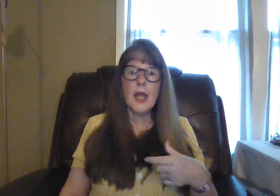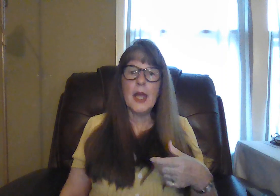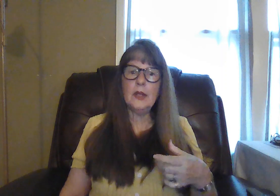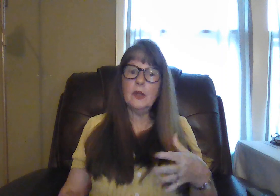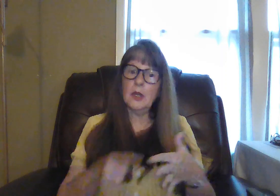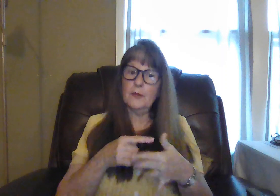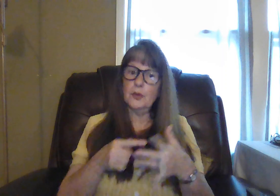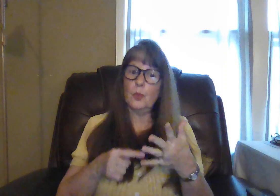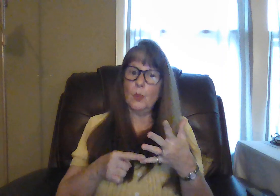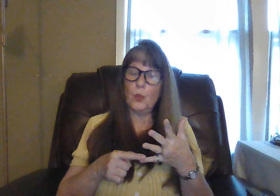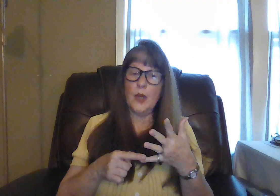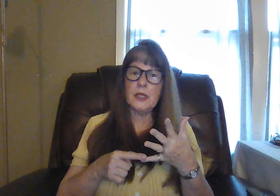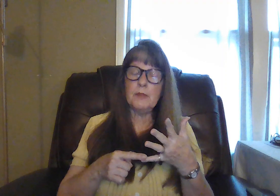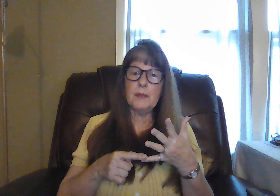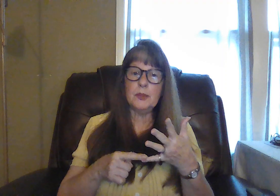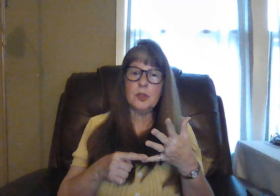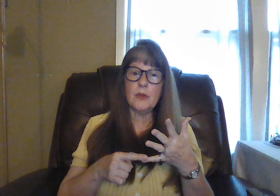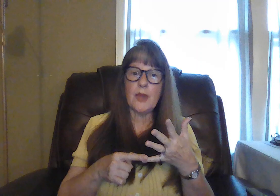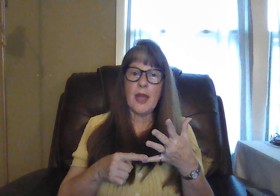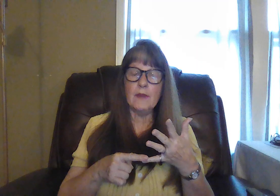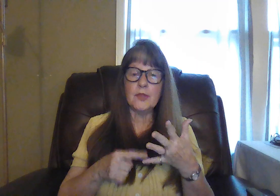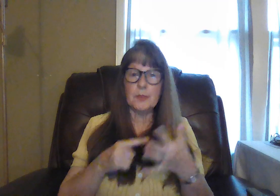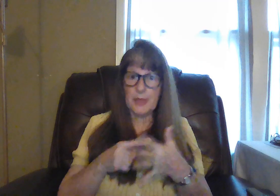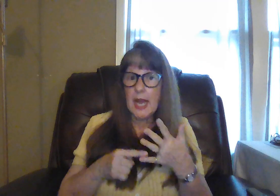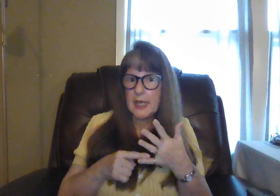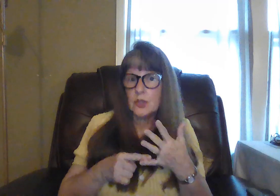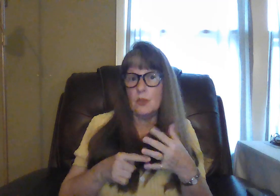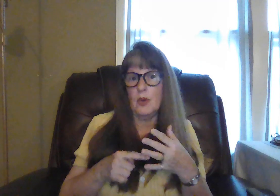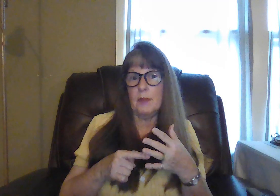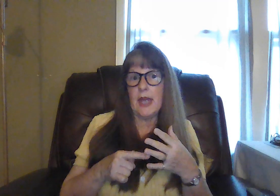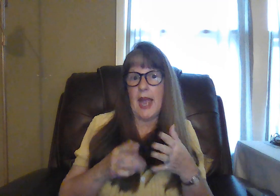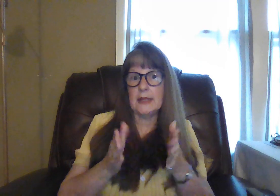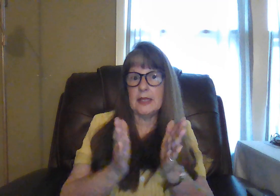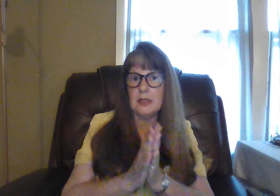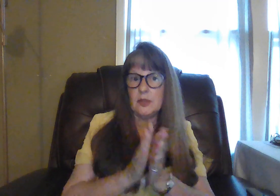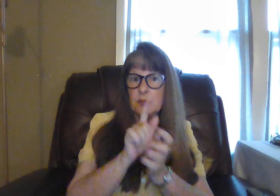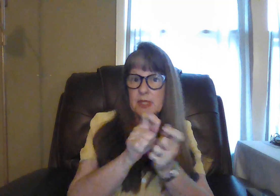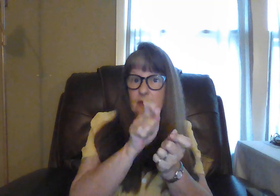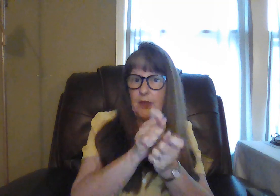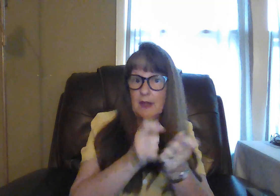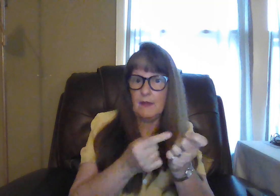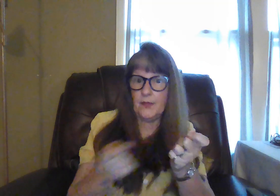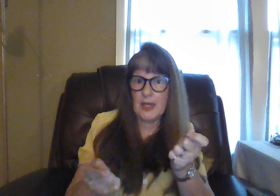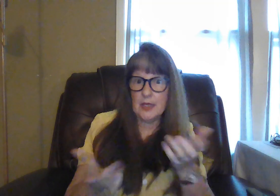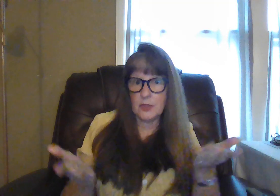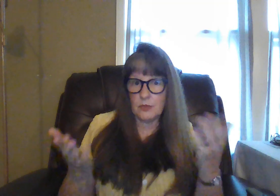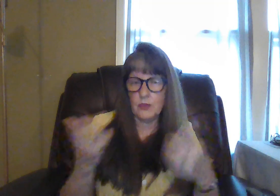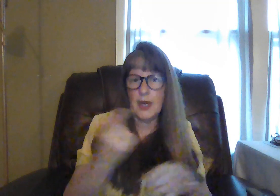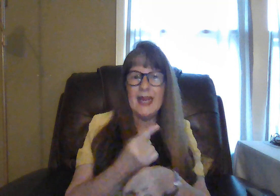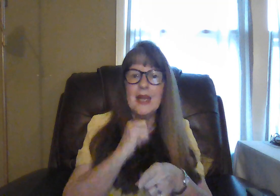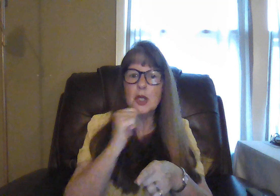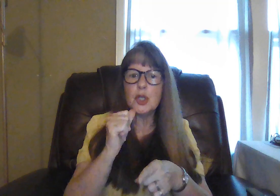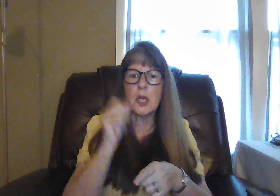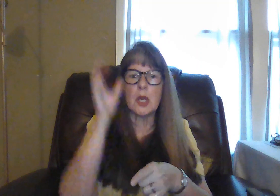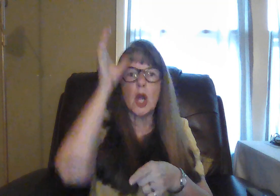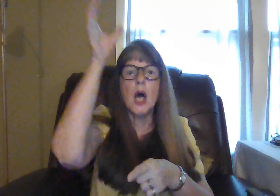And if you're wanting people to know if they have supplies, you want to be asking specific things, right? And not just a